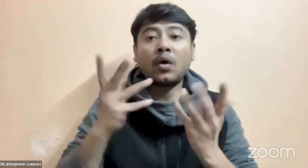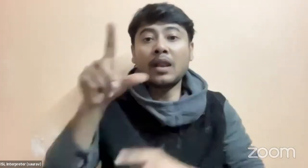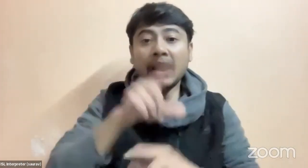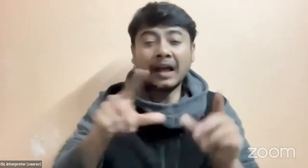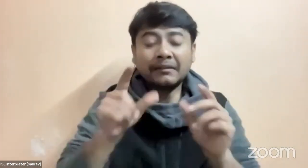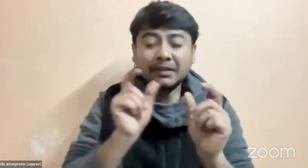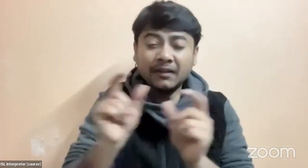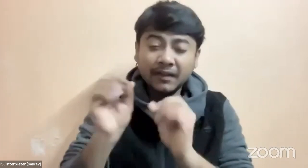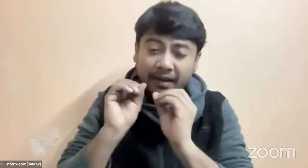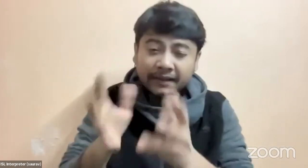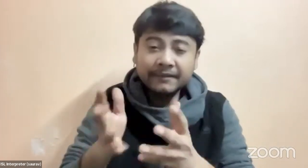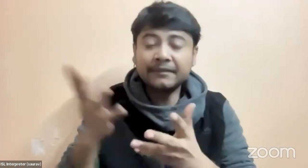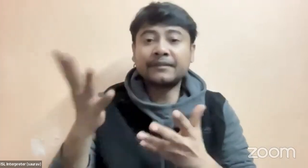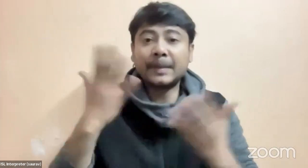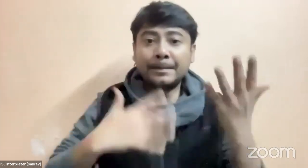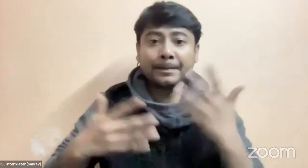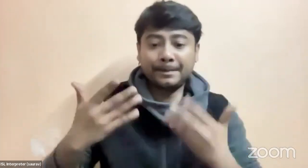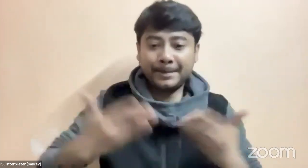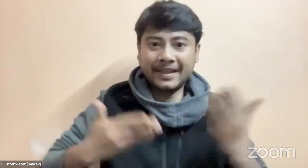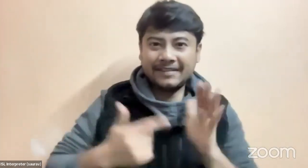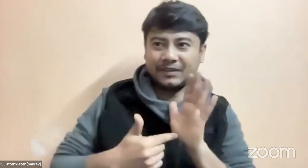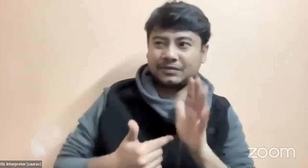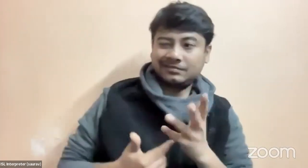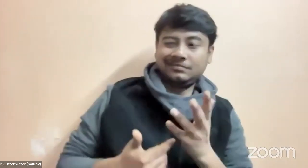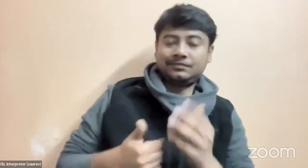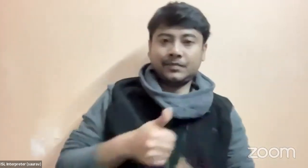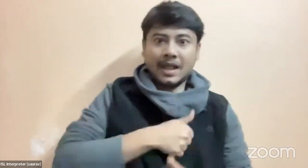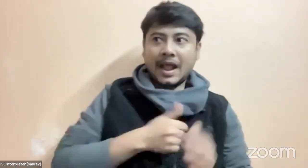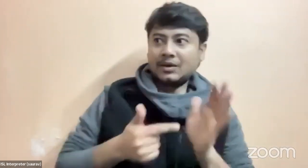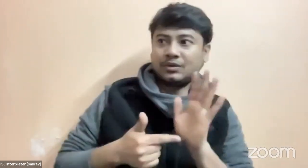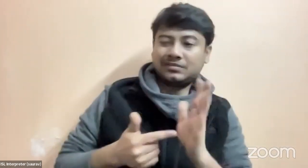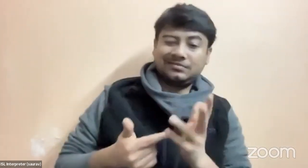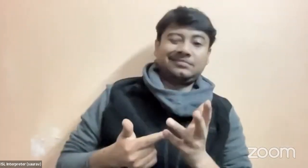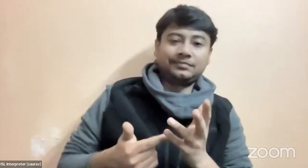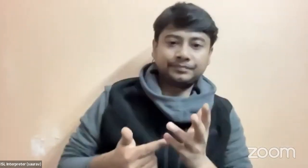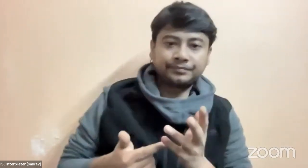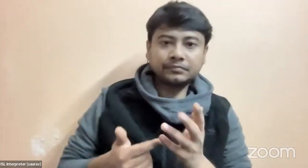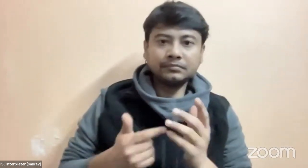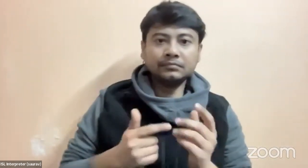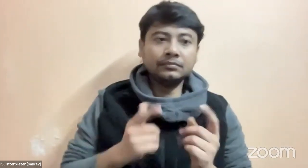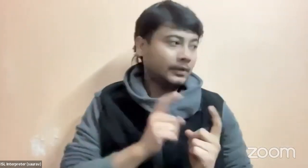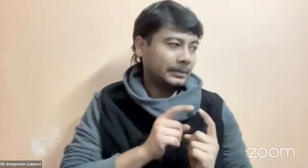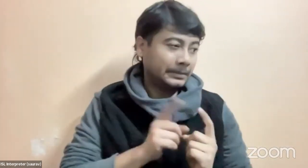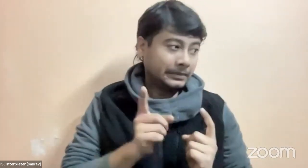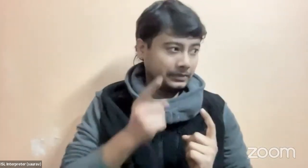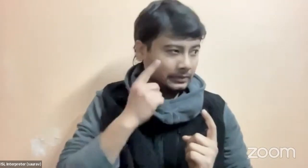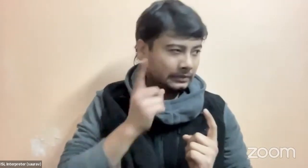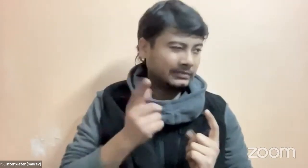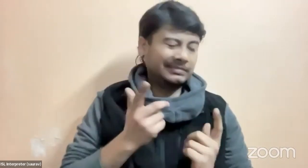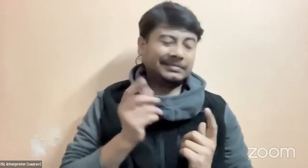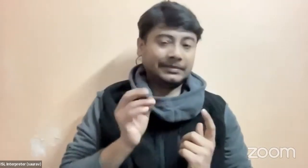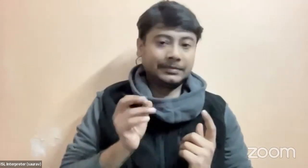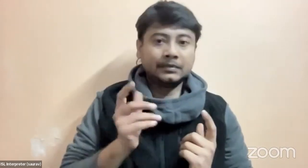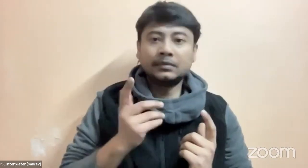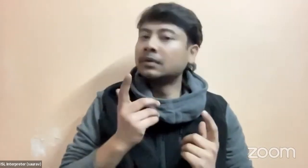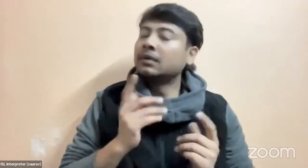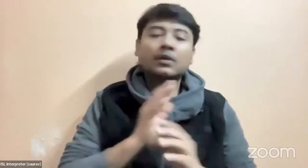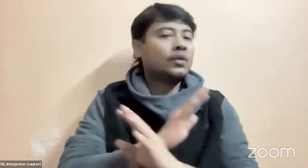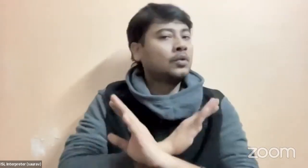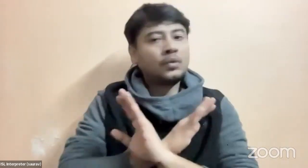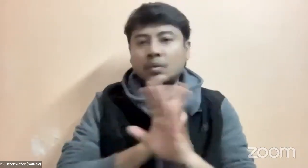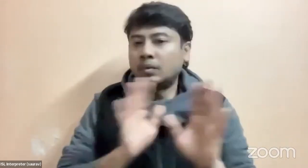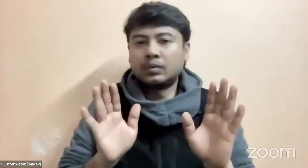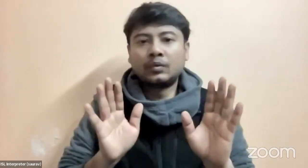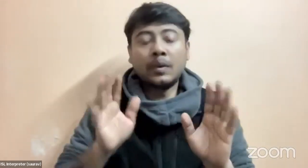We should not criticize. We should not gossip about a devotee. We